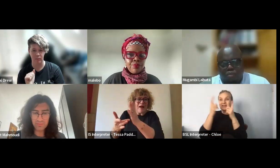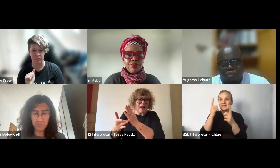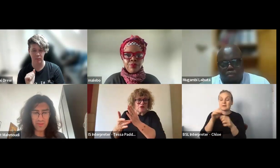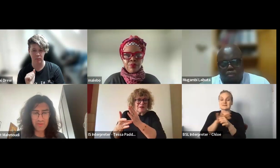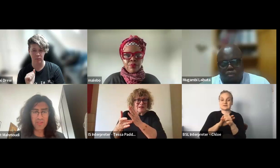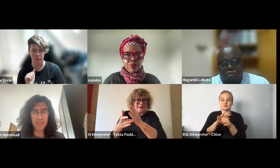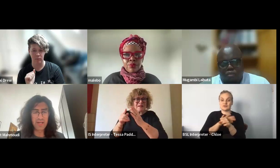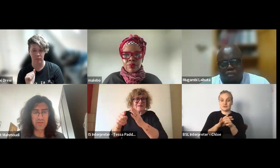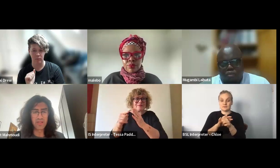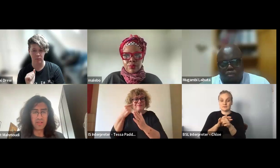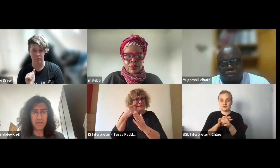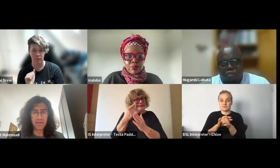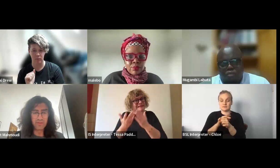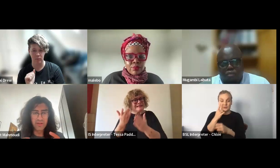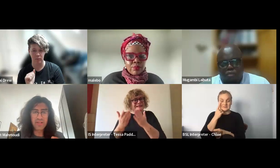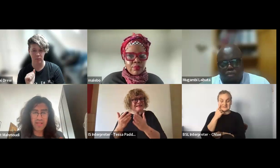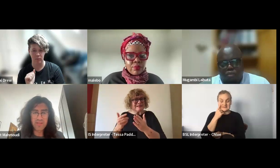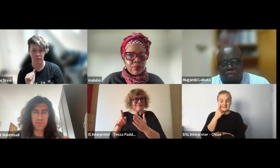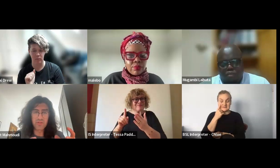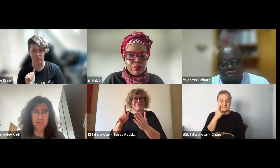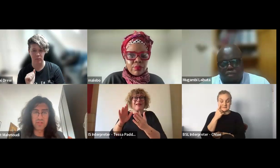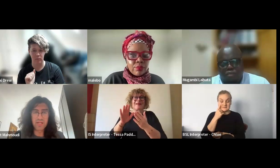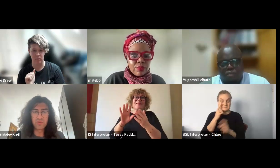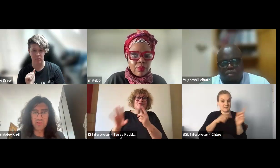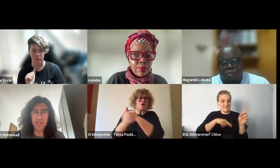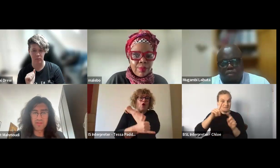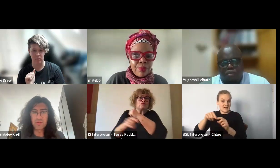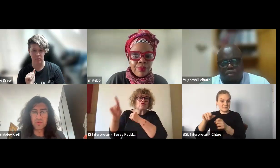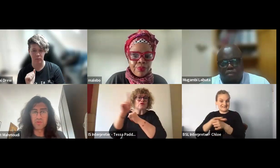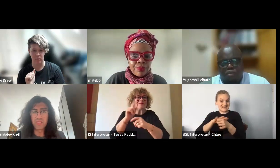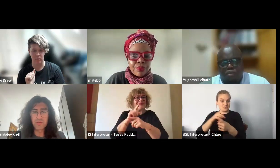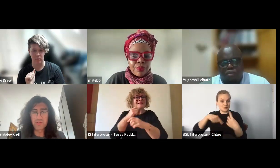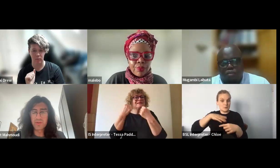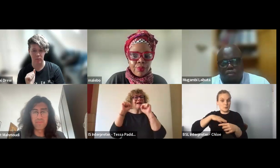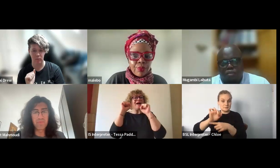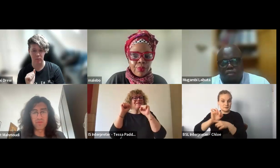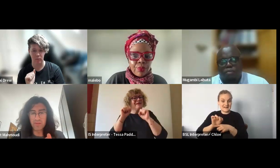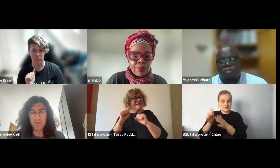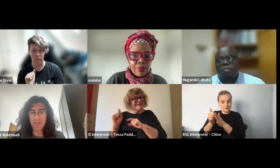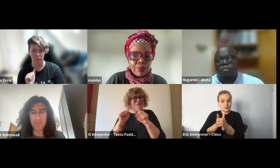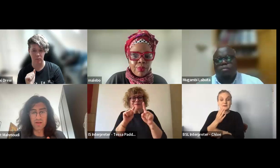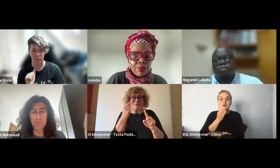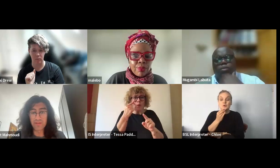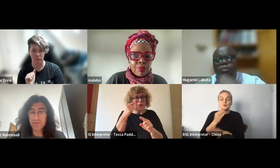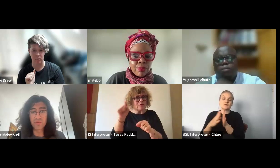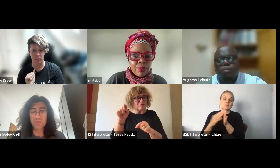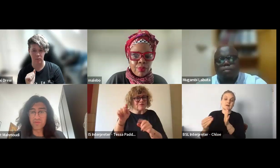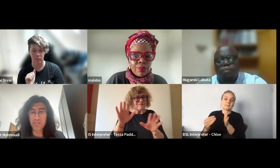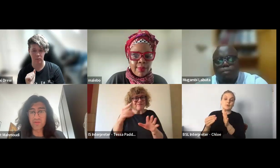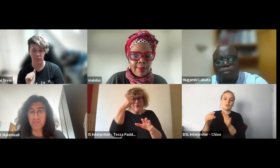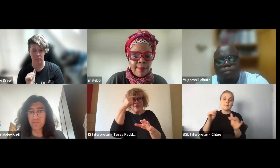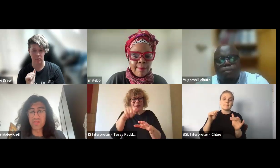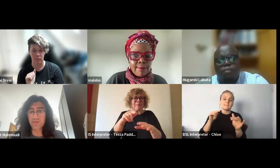situation, you'll see that actually in the very cases that we're trying to protect folks against those tools being used, for example, against migrants